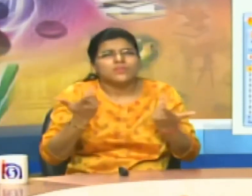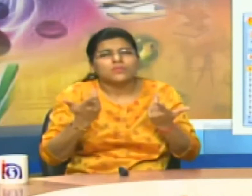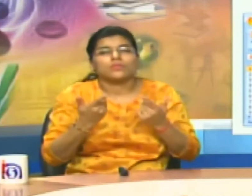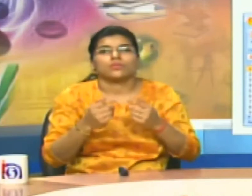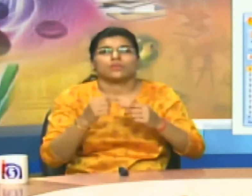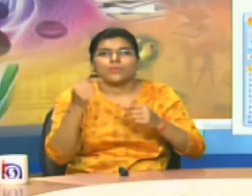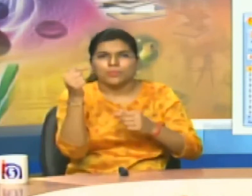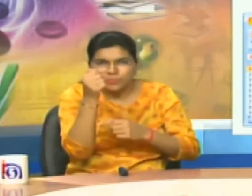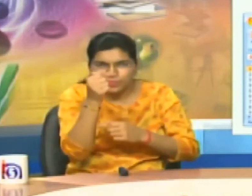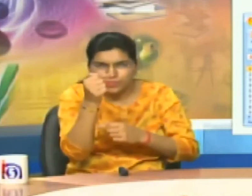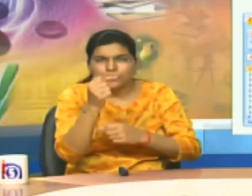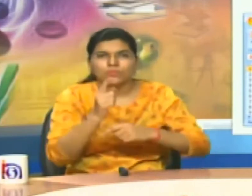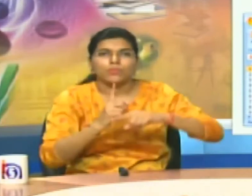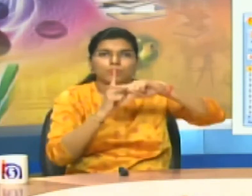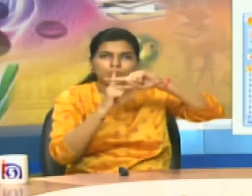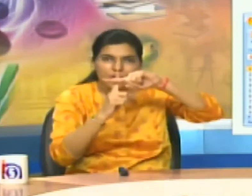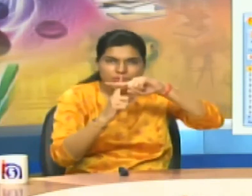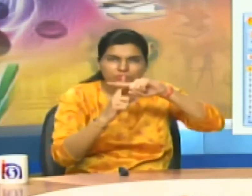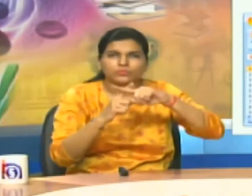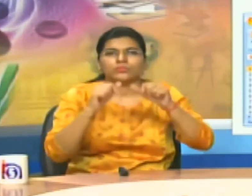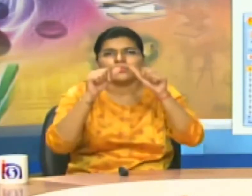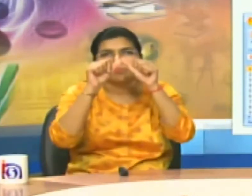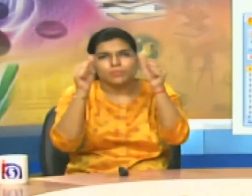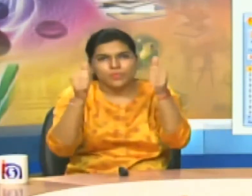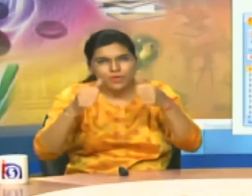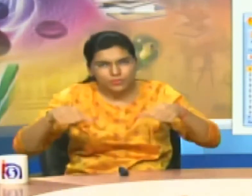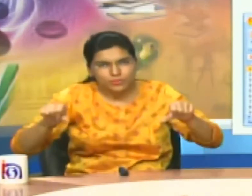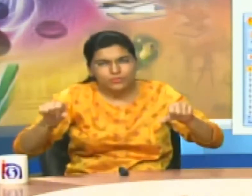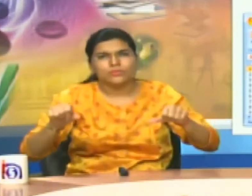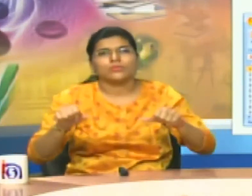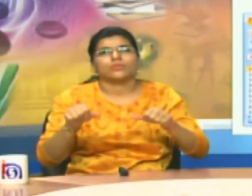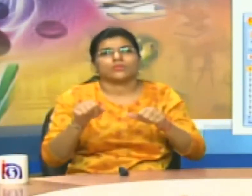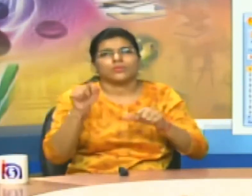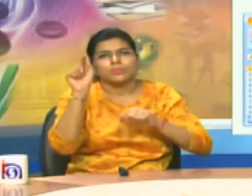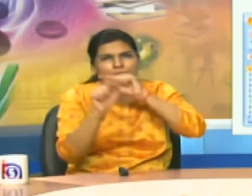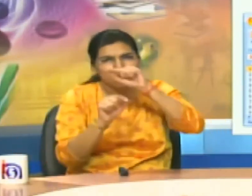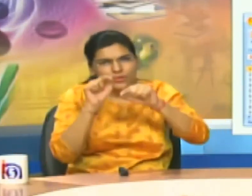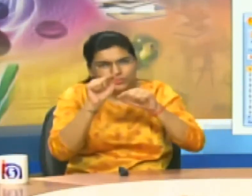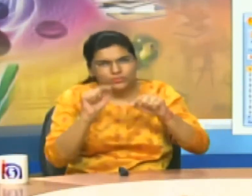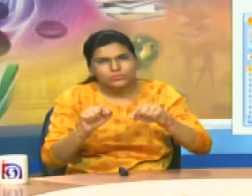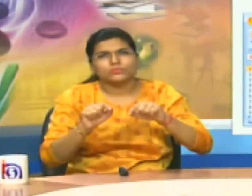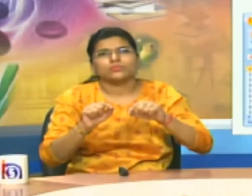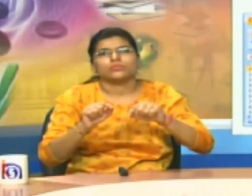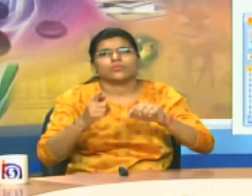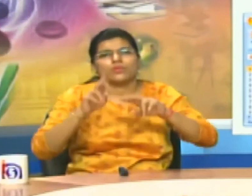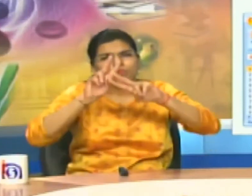When you are typing something and the number is shown on the above screen, above